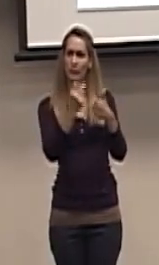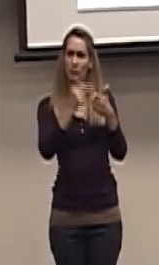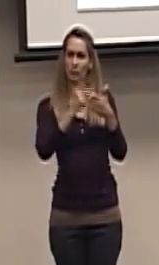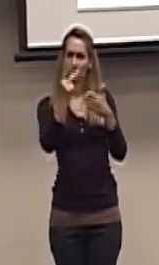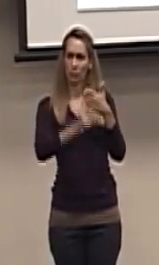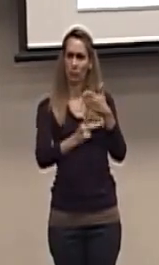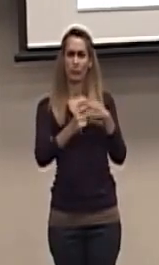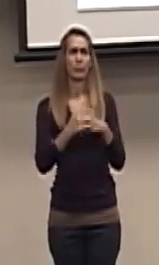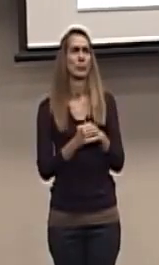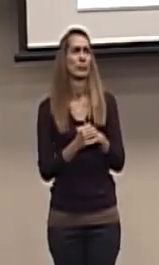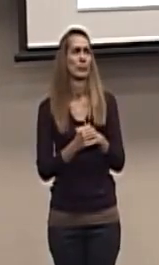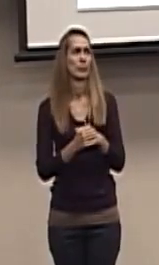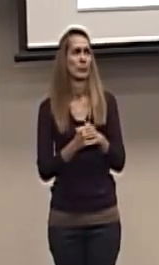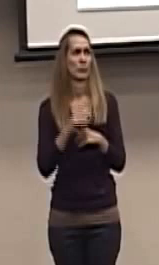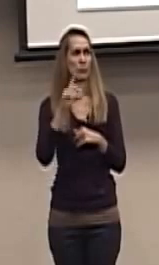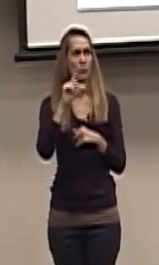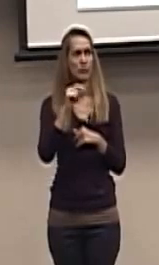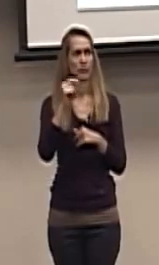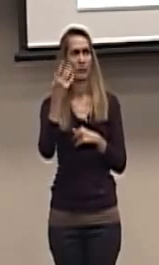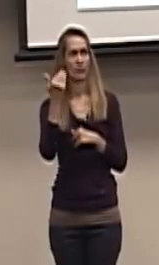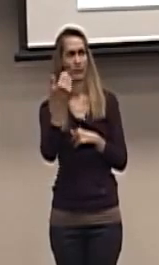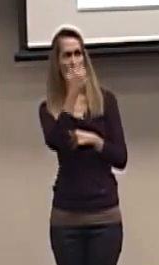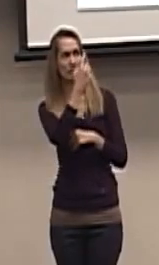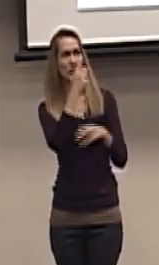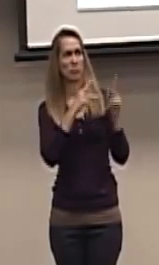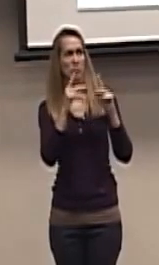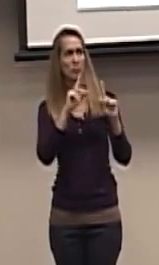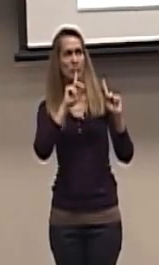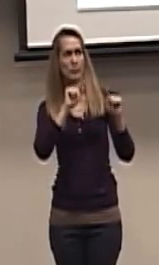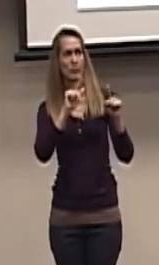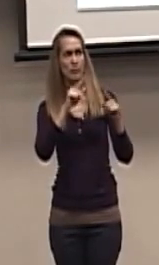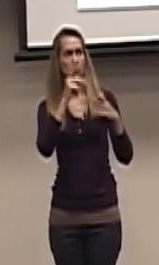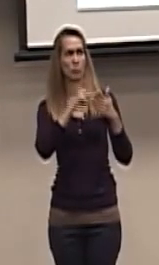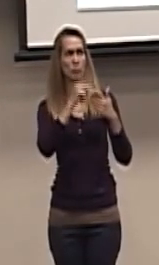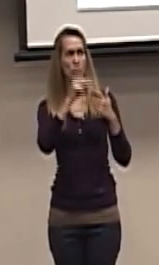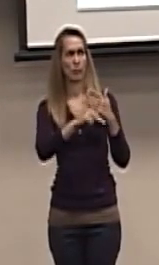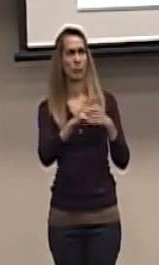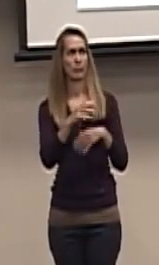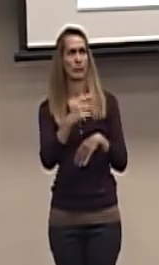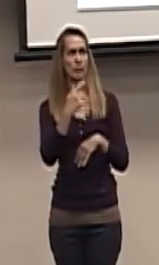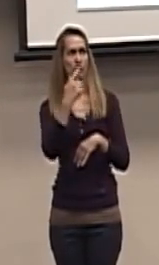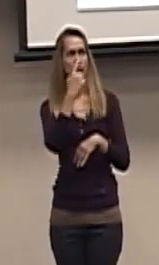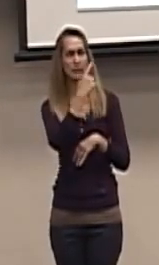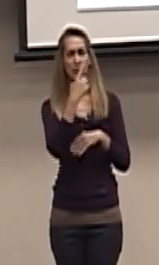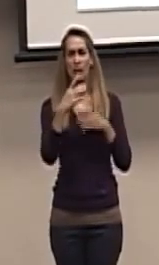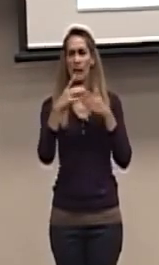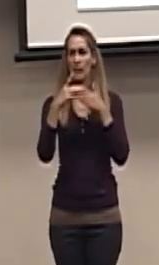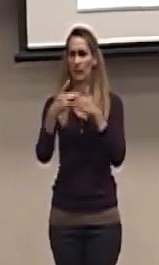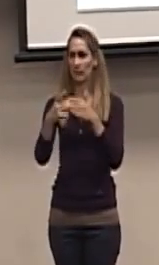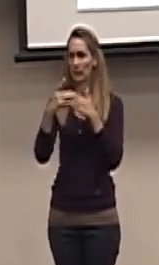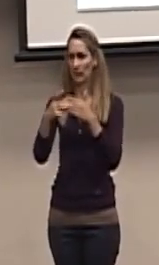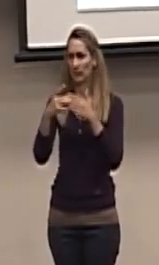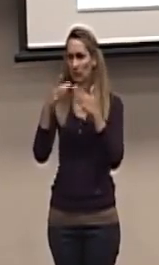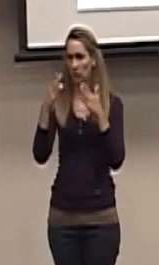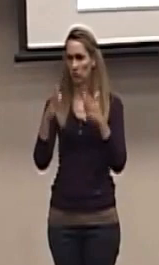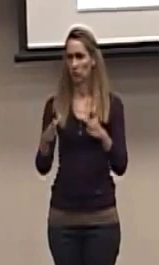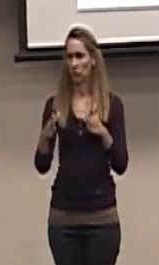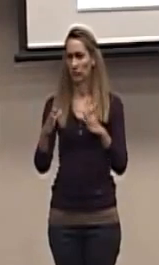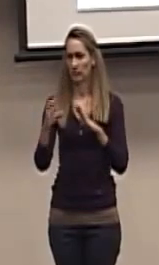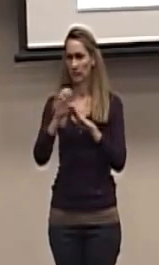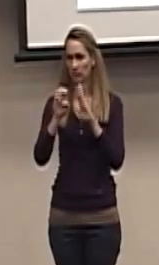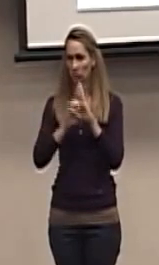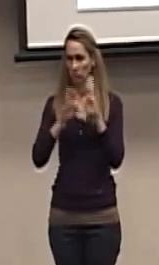section of those who attended the program. And we have the leadership constituting the elders